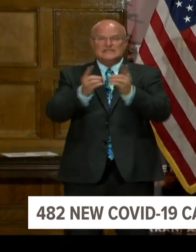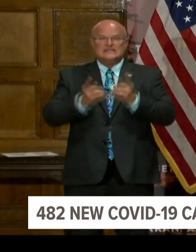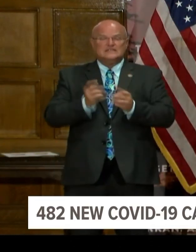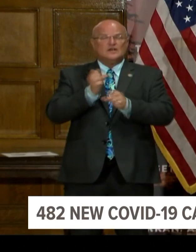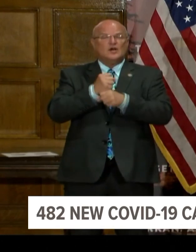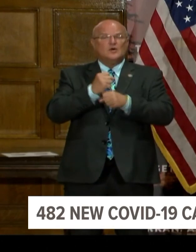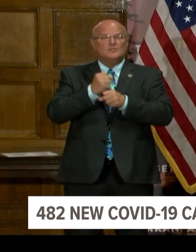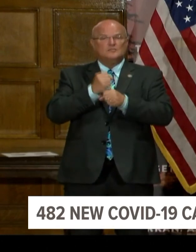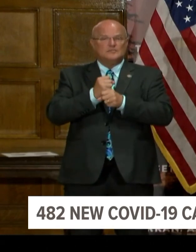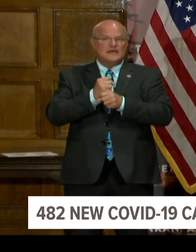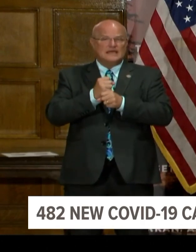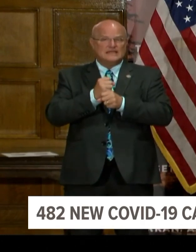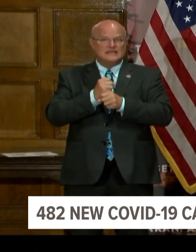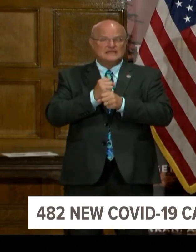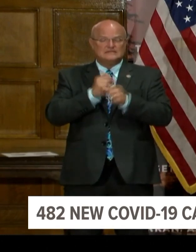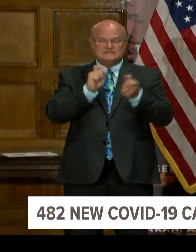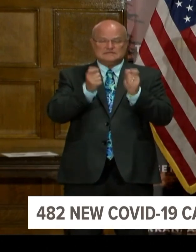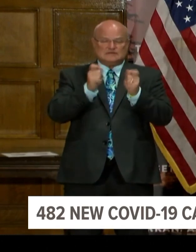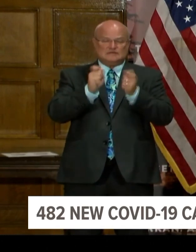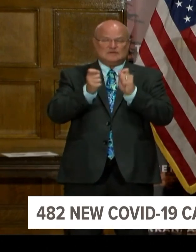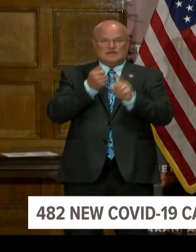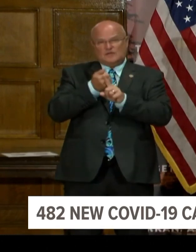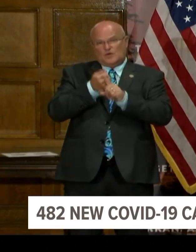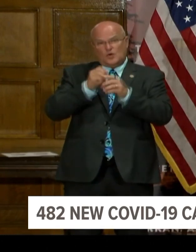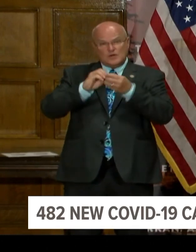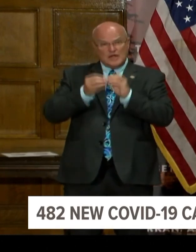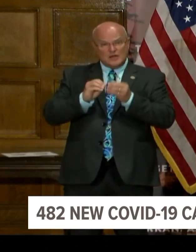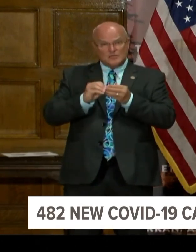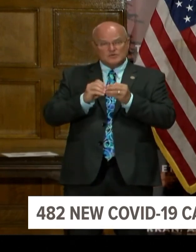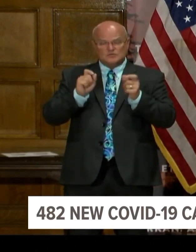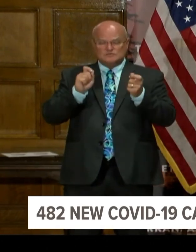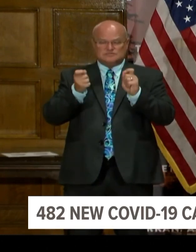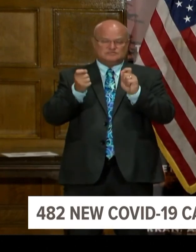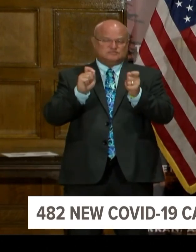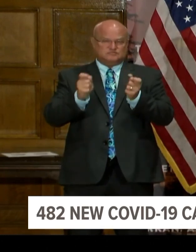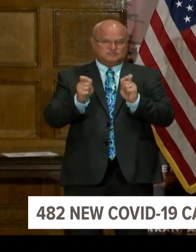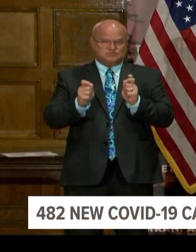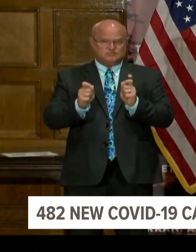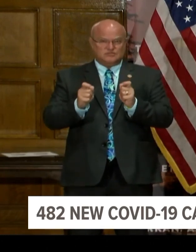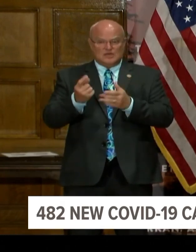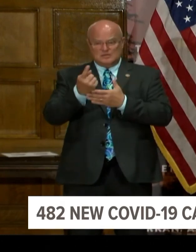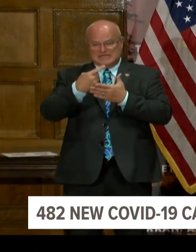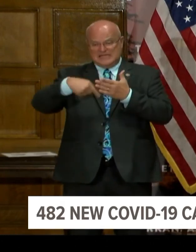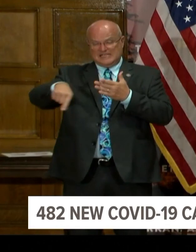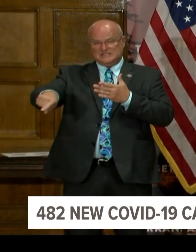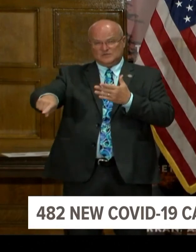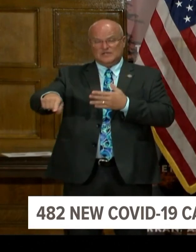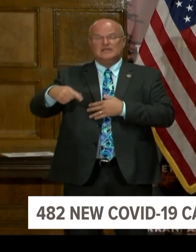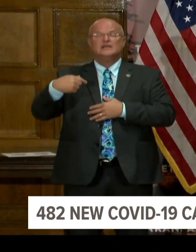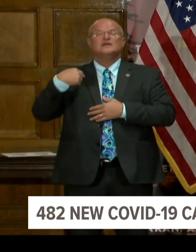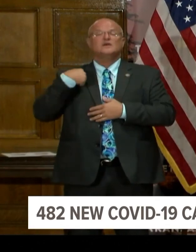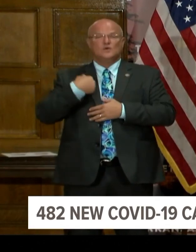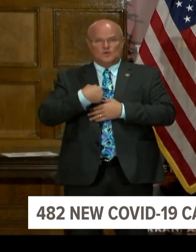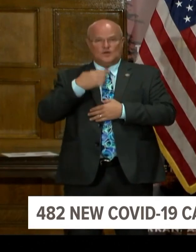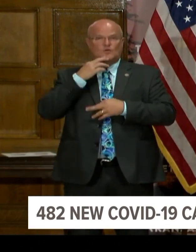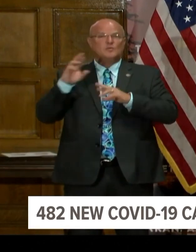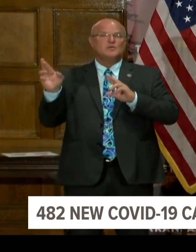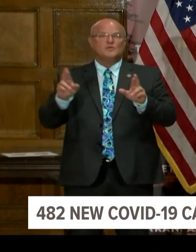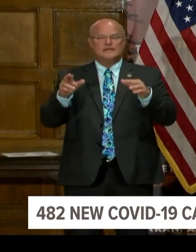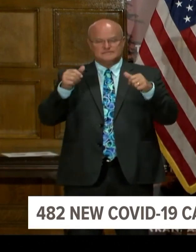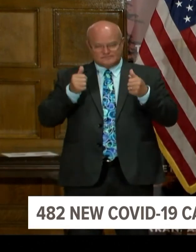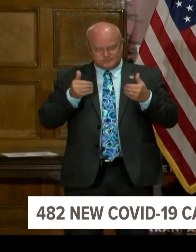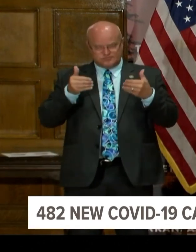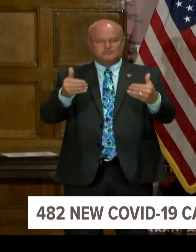making corrections, correcting their own numbers or adjustments to their numbers. But next week, we will be ready to roll